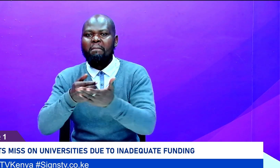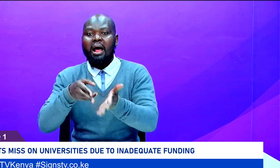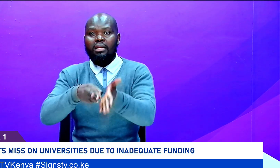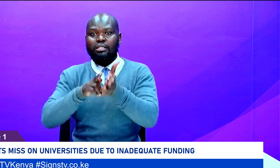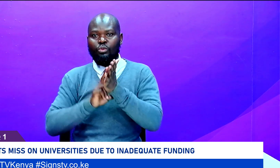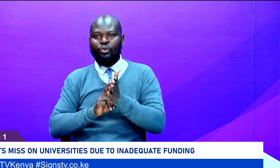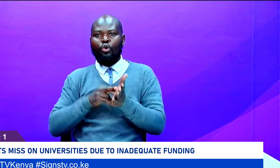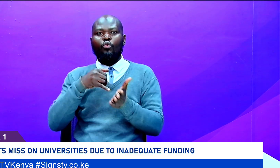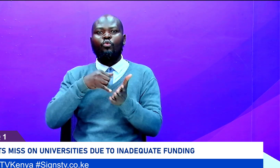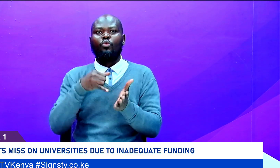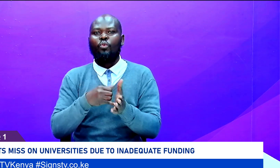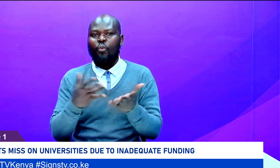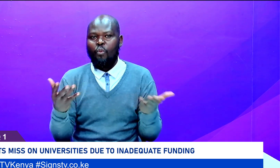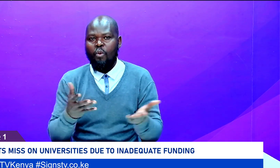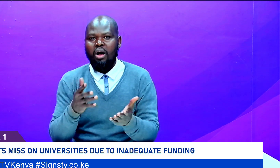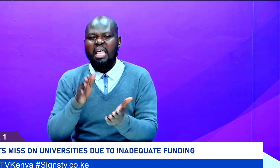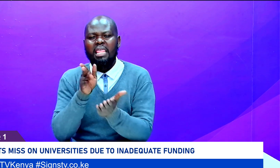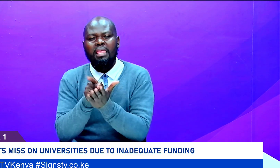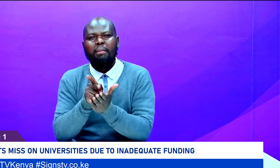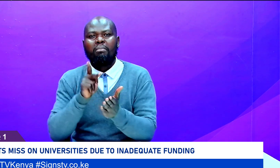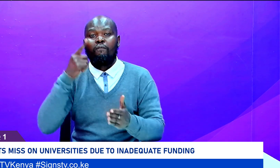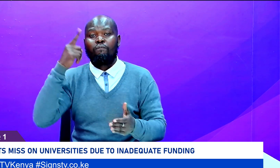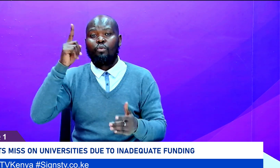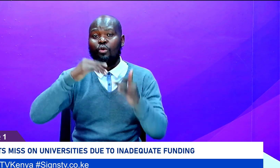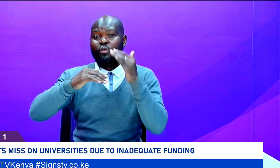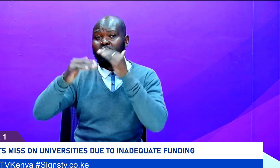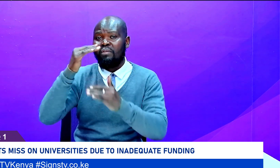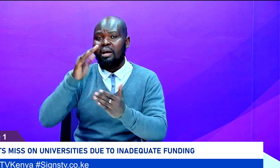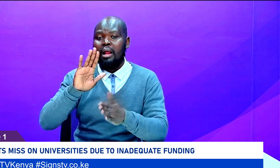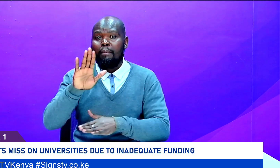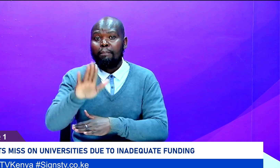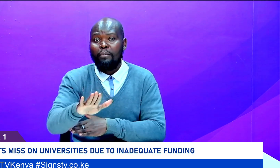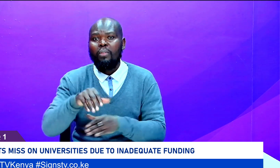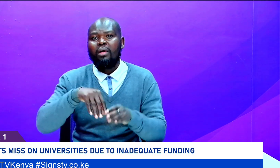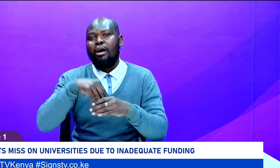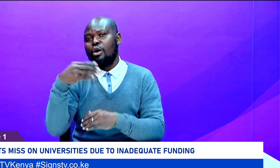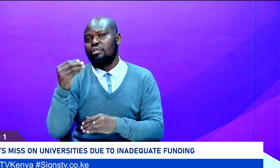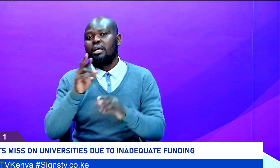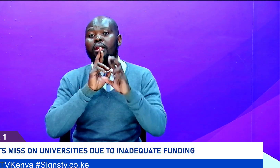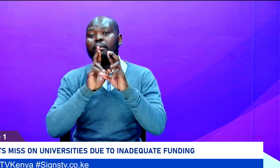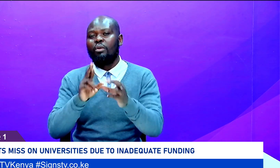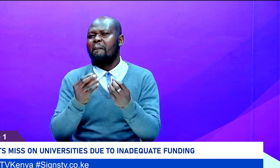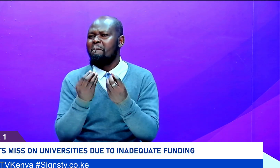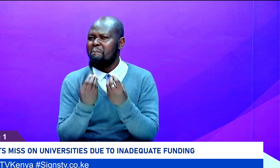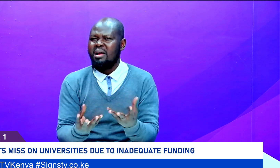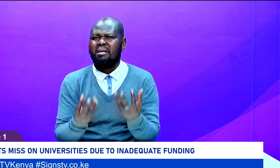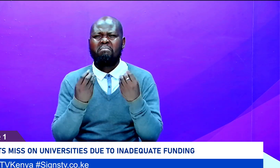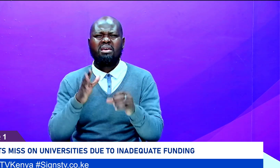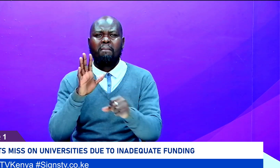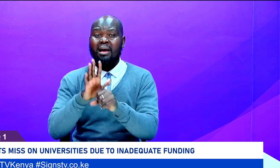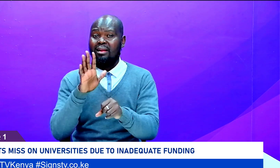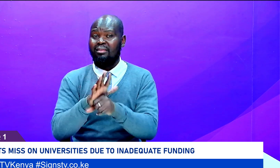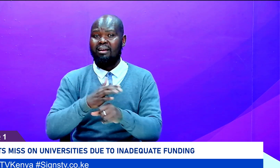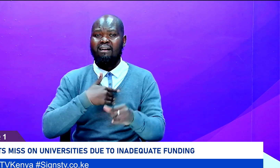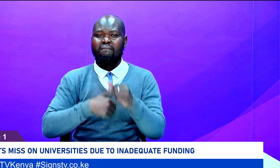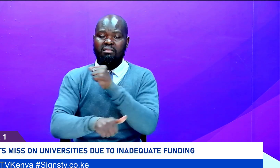university. Despite their outstanding results, many are at risk of losing their